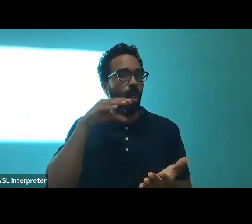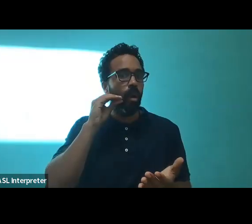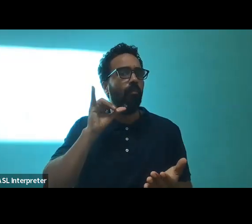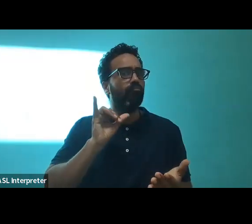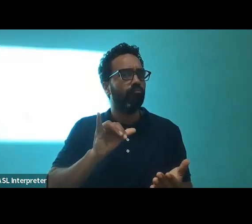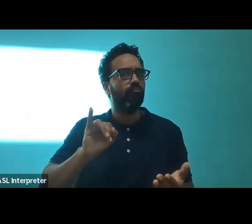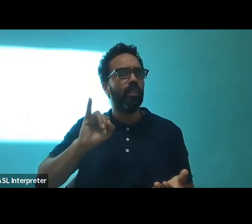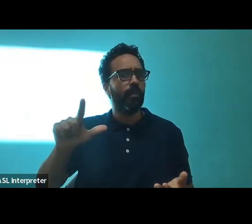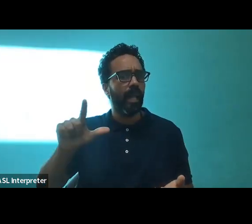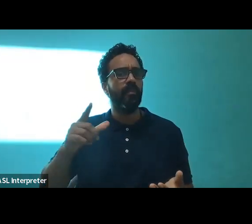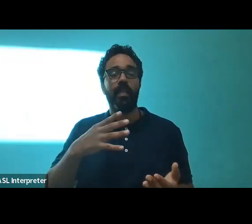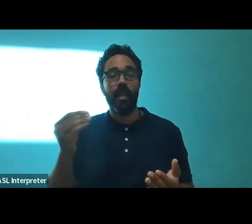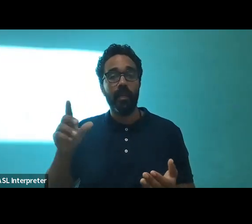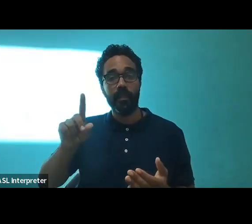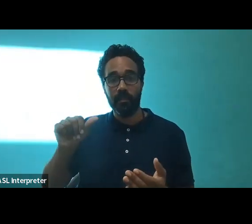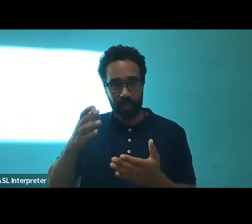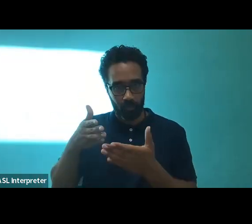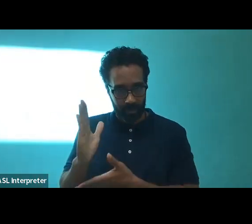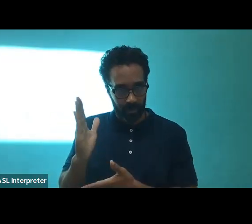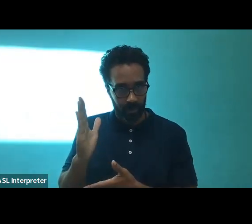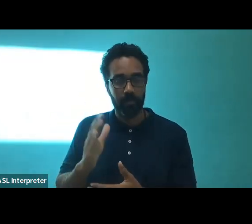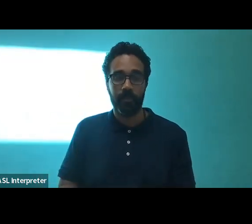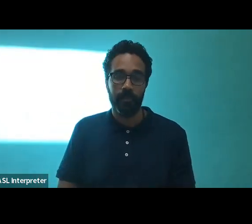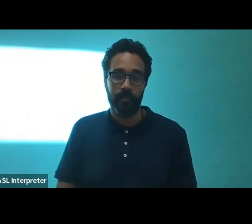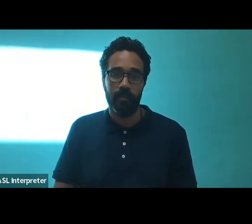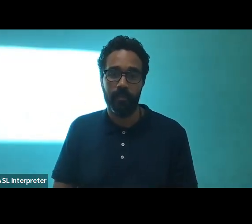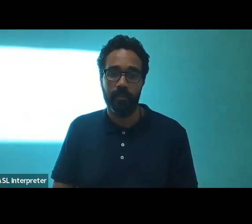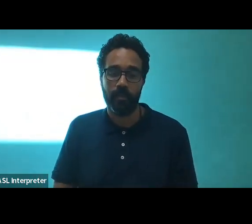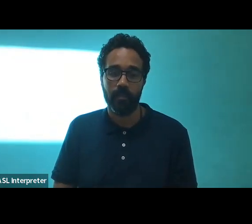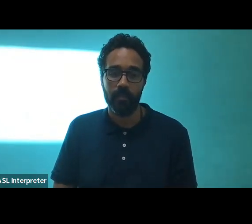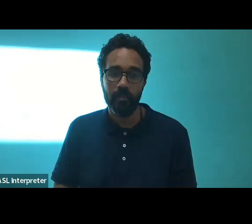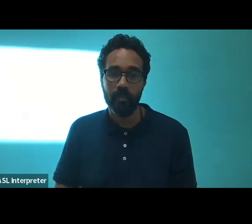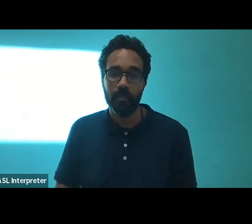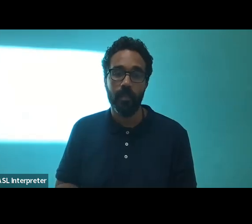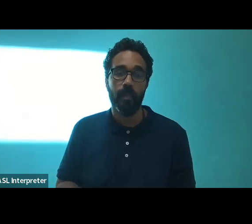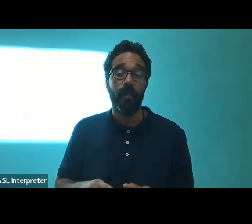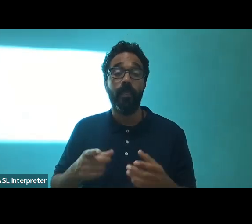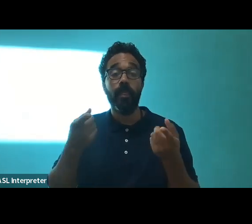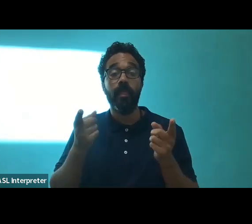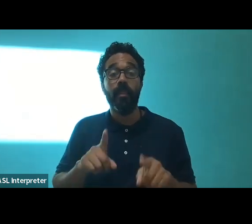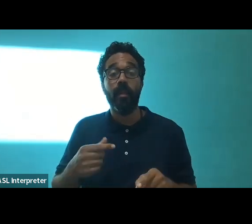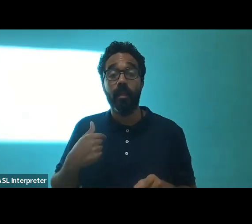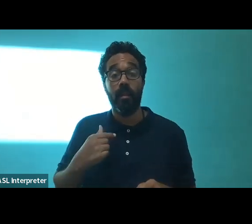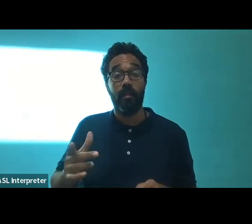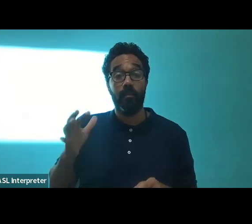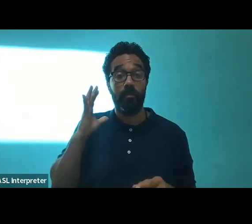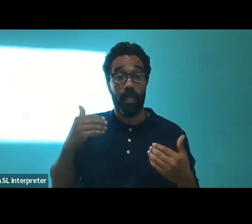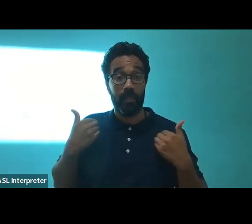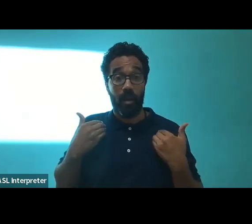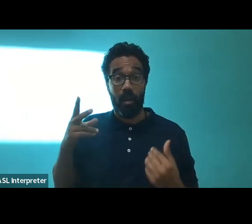living and disability rights. When I was a young VR